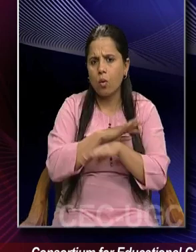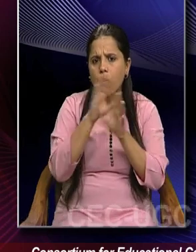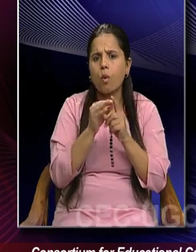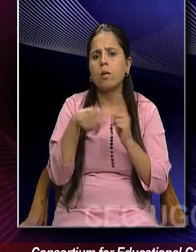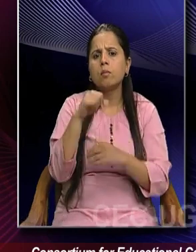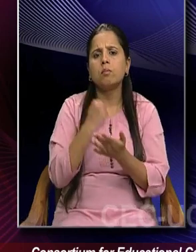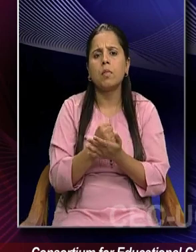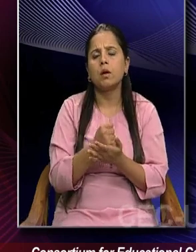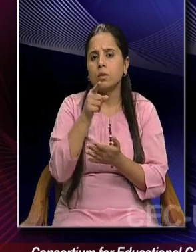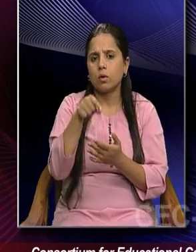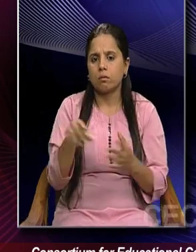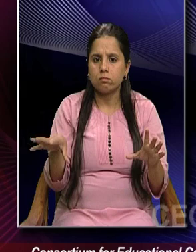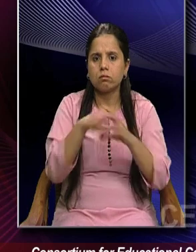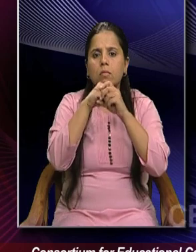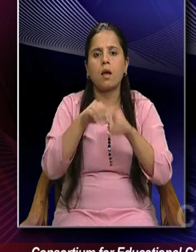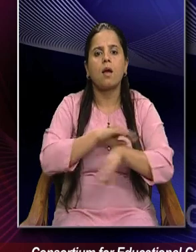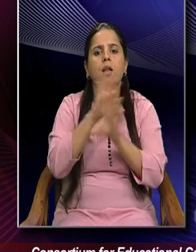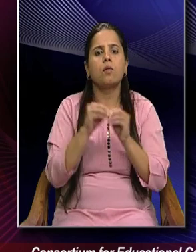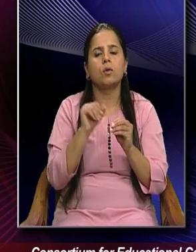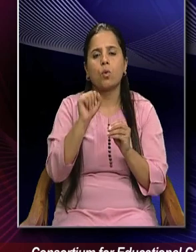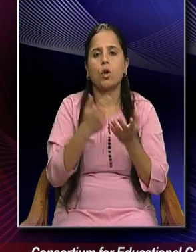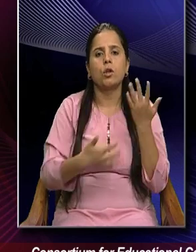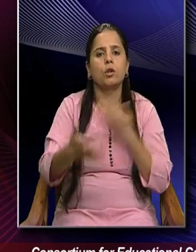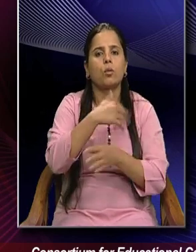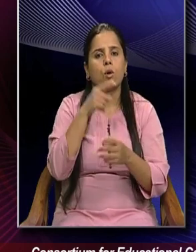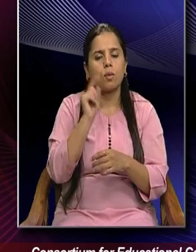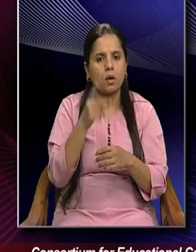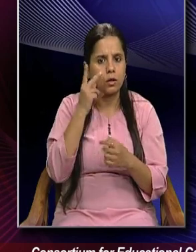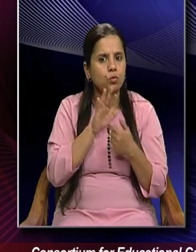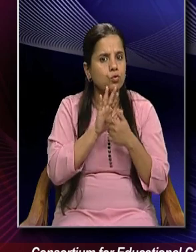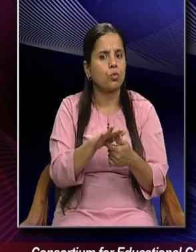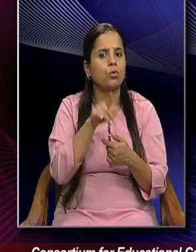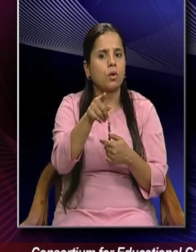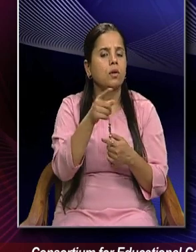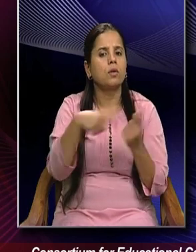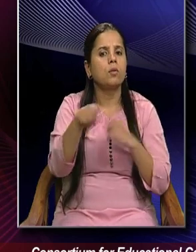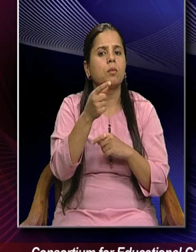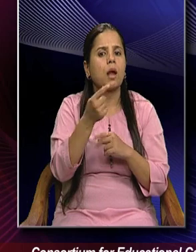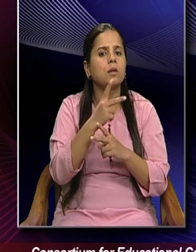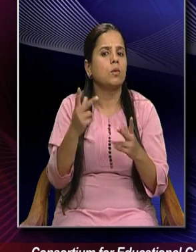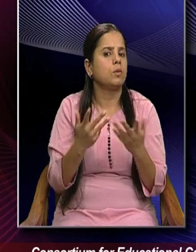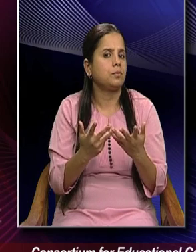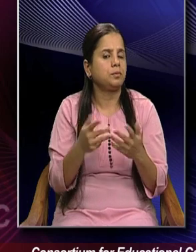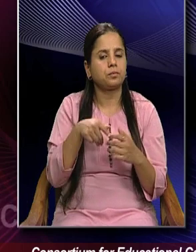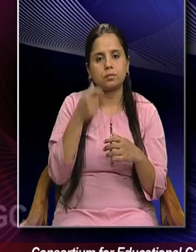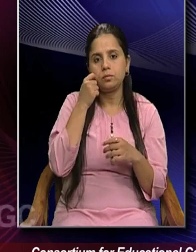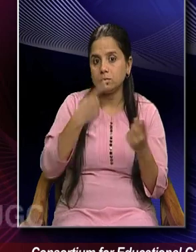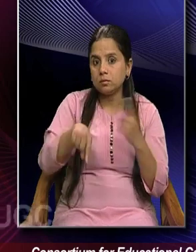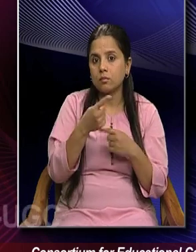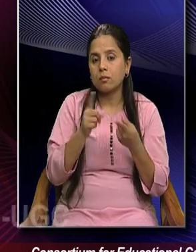and you have to club everything in your reporting to showcase your crisis under this humanitarian